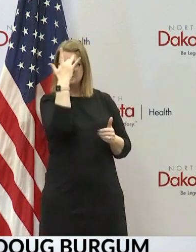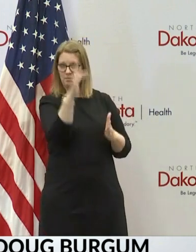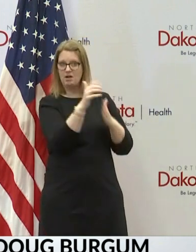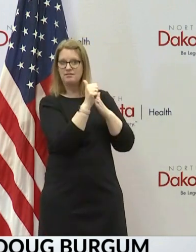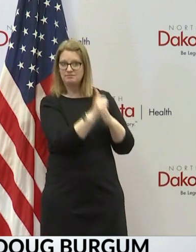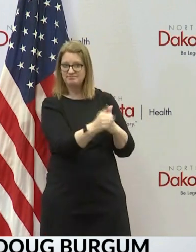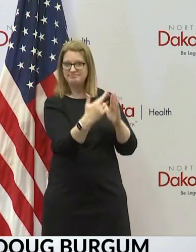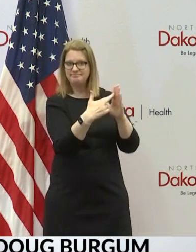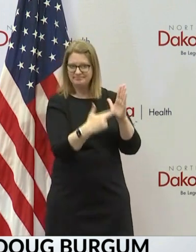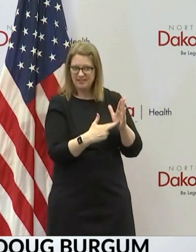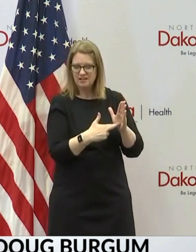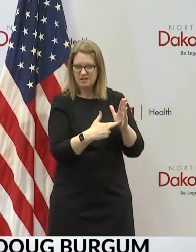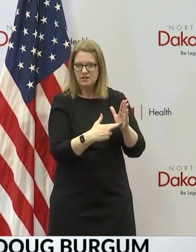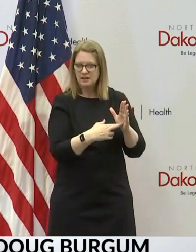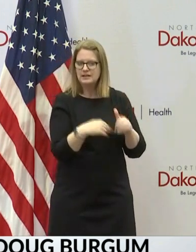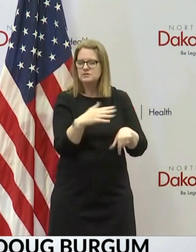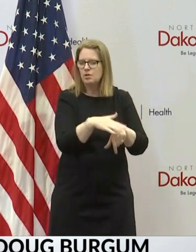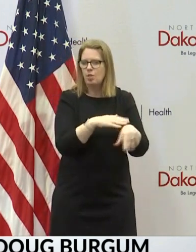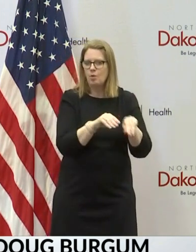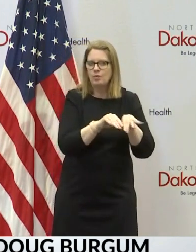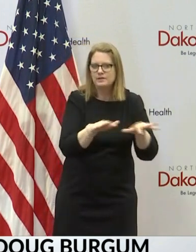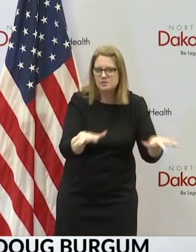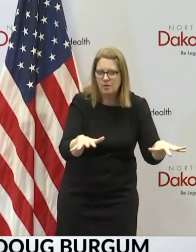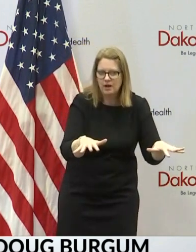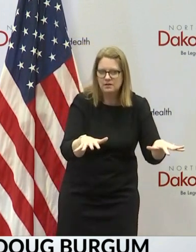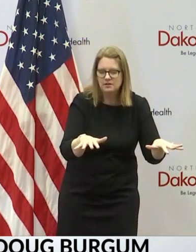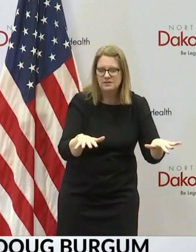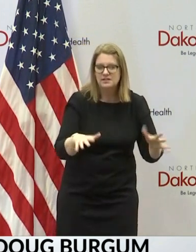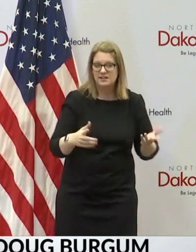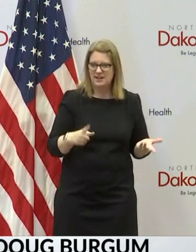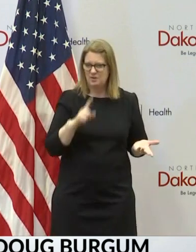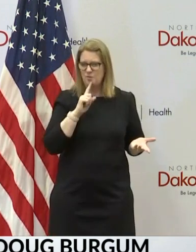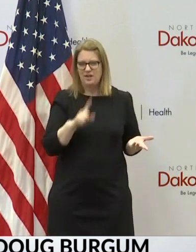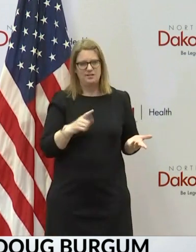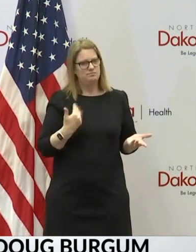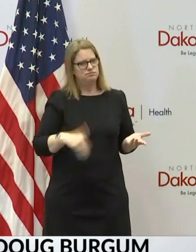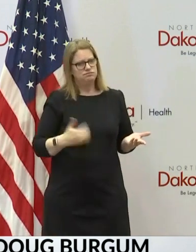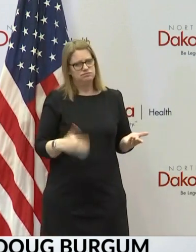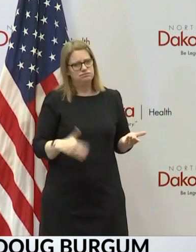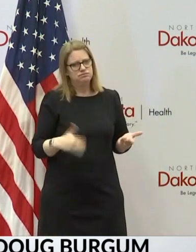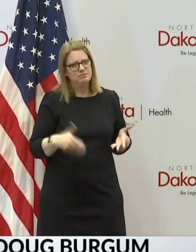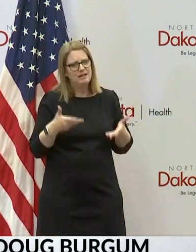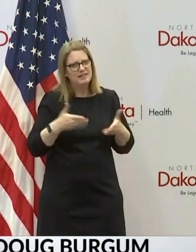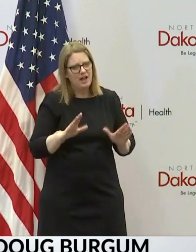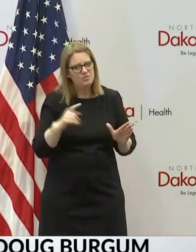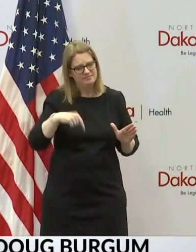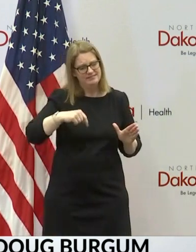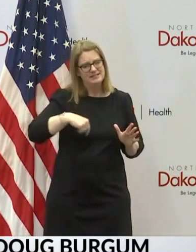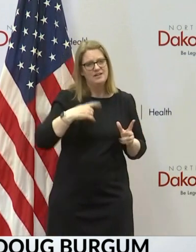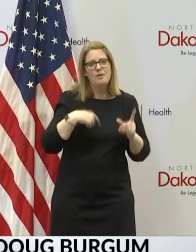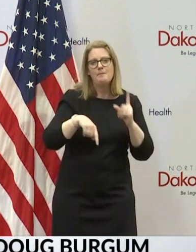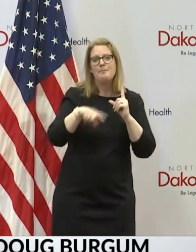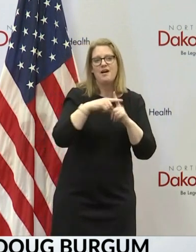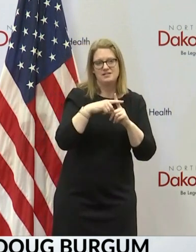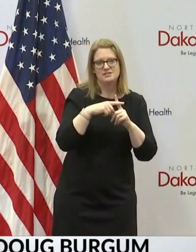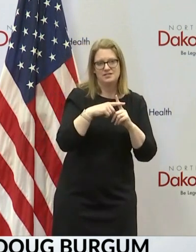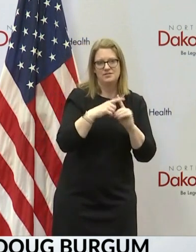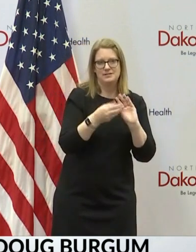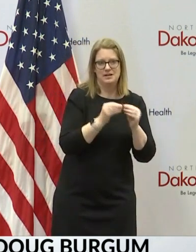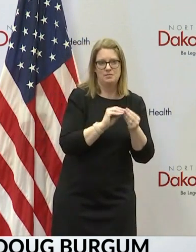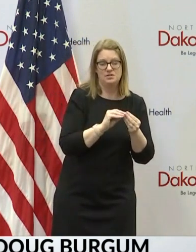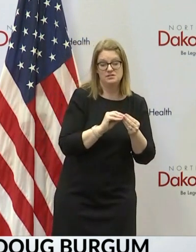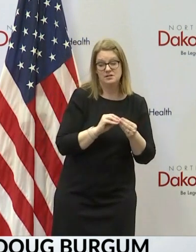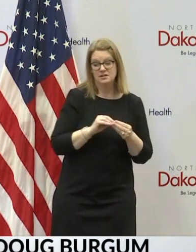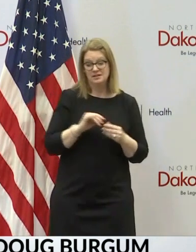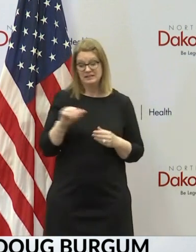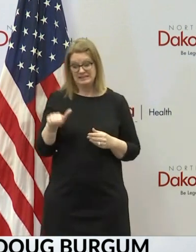slow the spread and enable our strong response and allow us to have such a positive numbers compared to virtually every